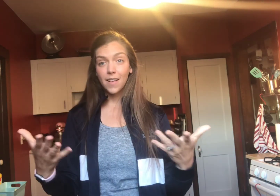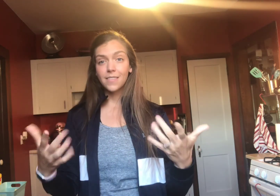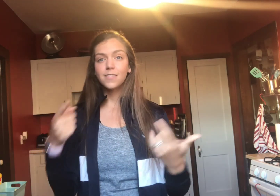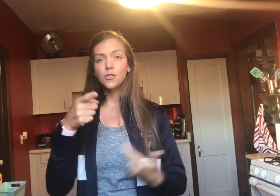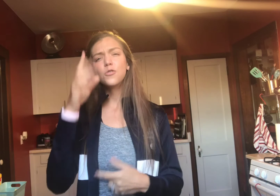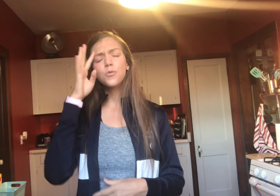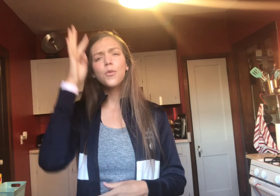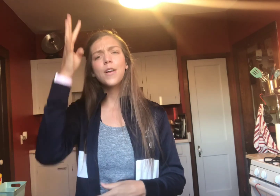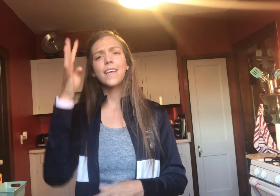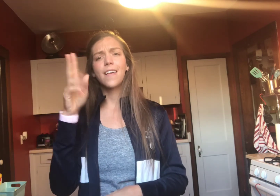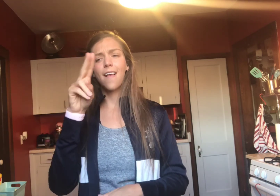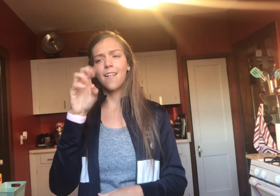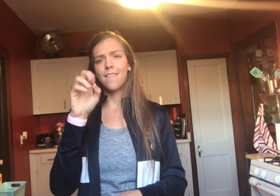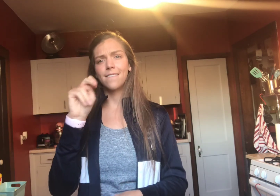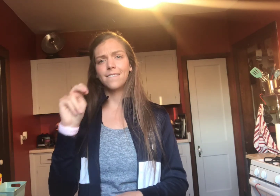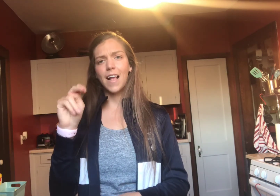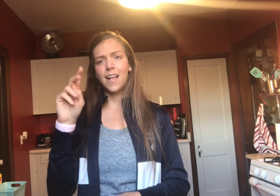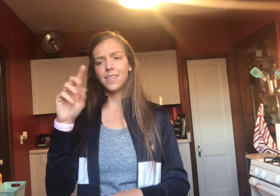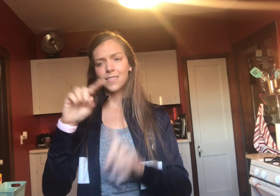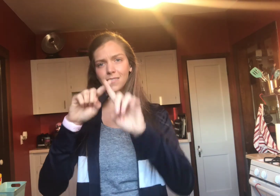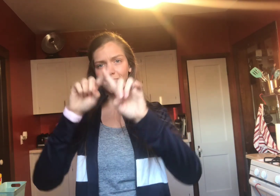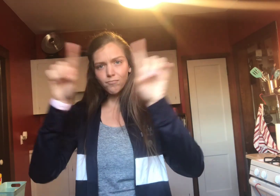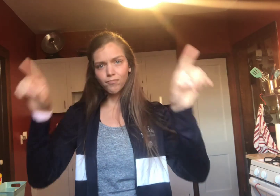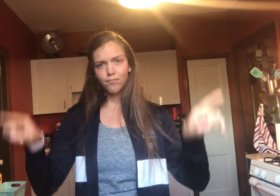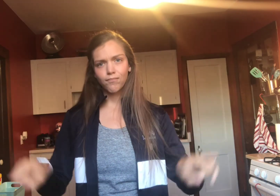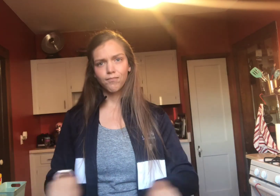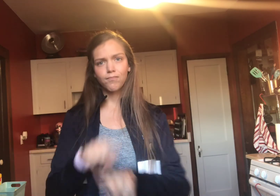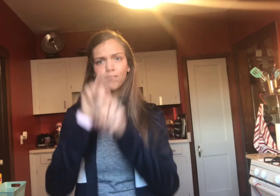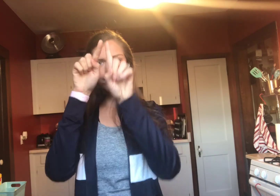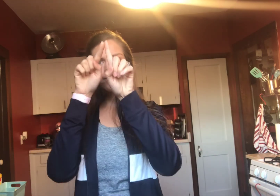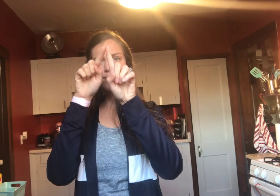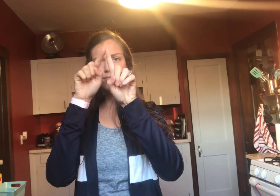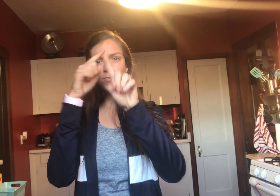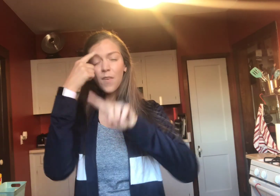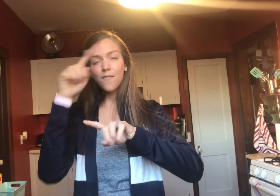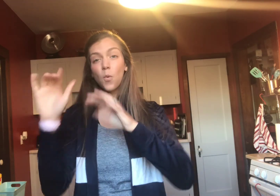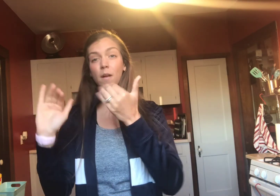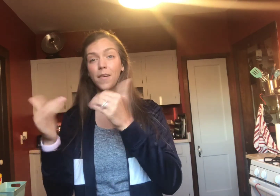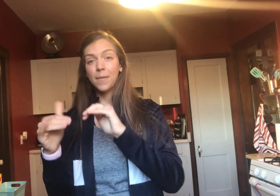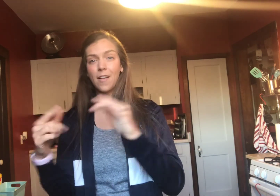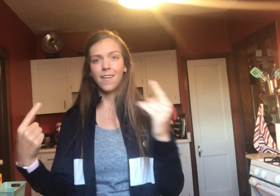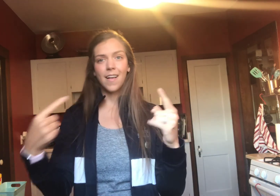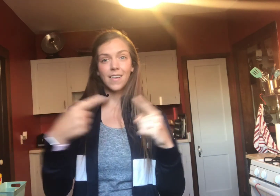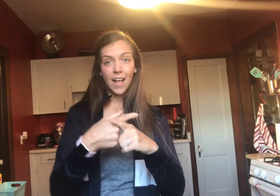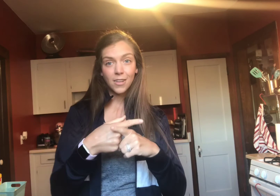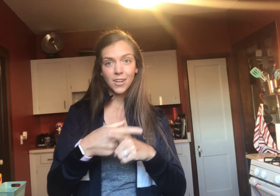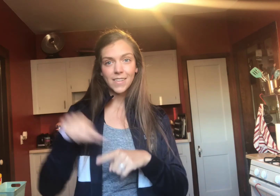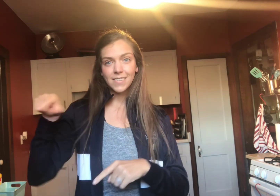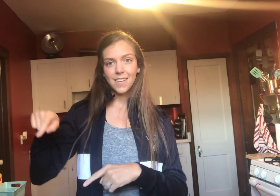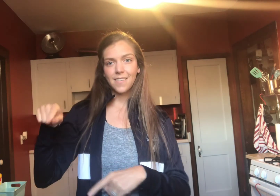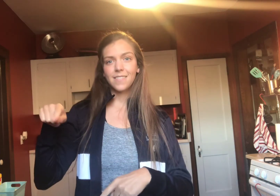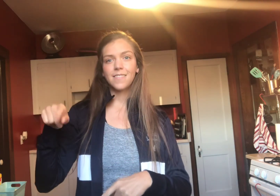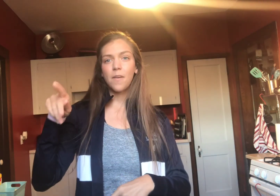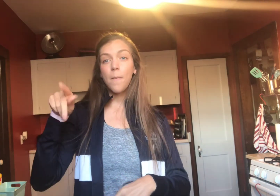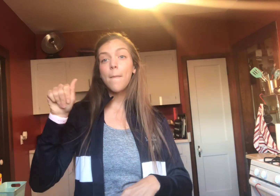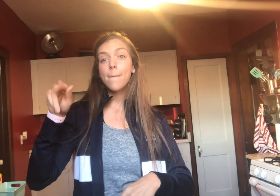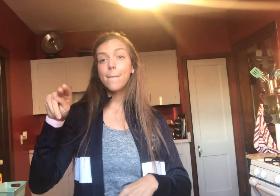that we use to compare and contrast two things. So I want you to create a Venn diagram to compare and